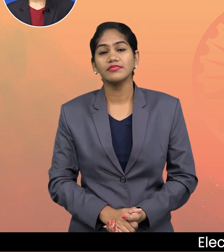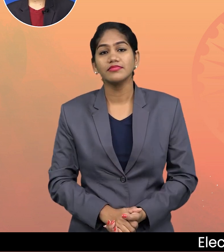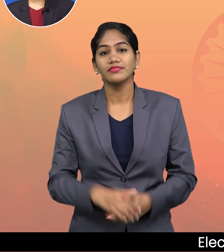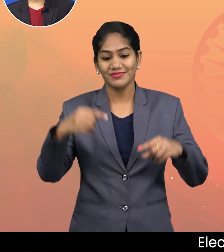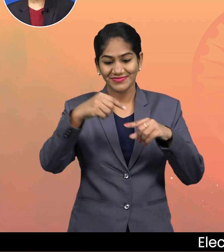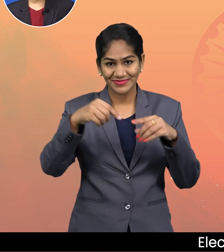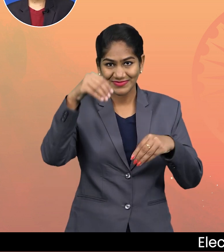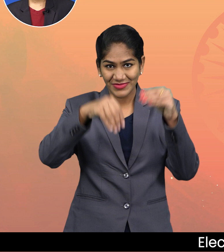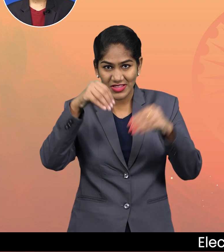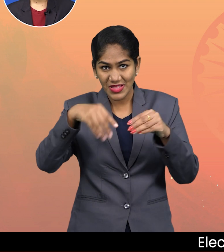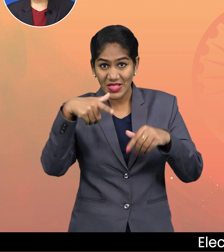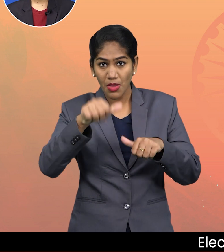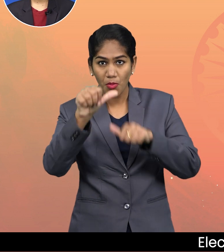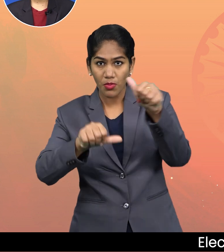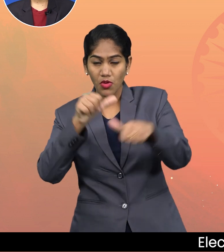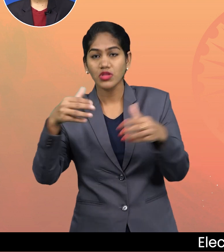Election Commission.